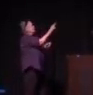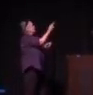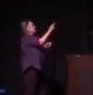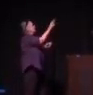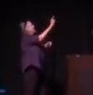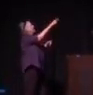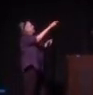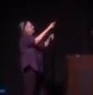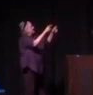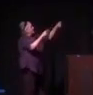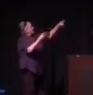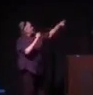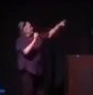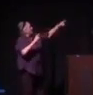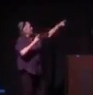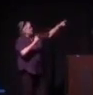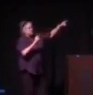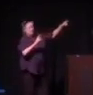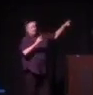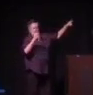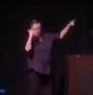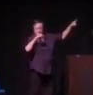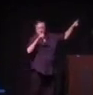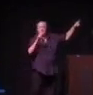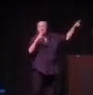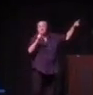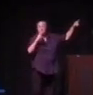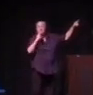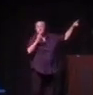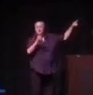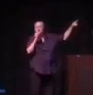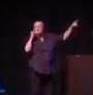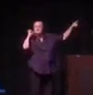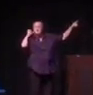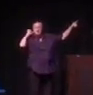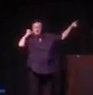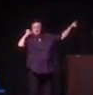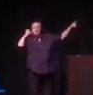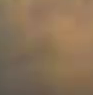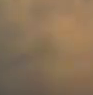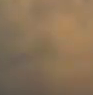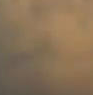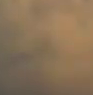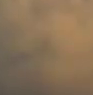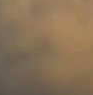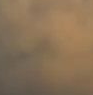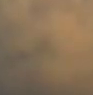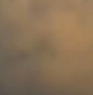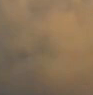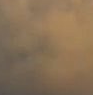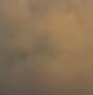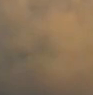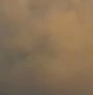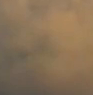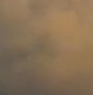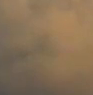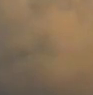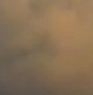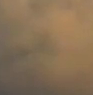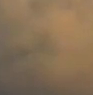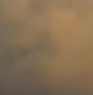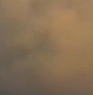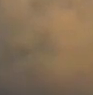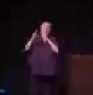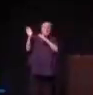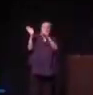tanker. So updating folks on the evacuation voluntary, mandatory, and we'll find out if that has been